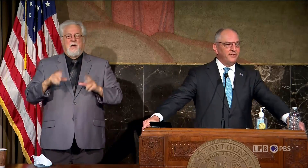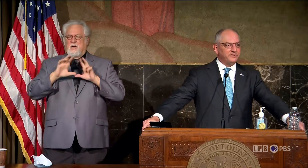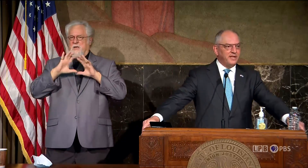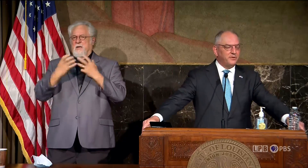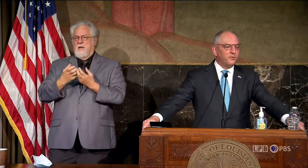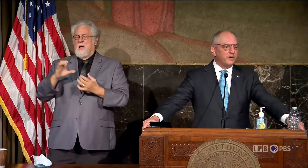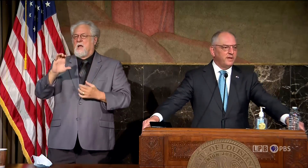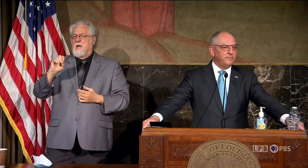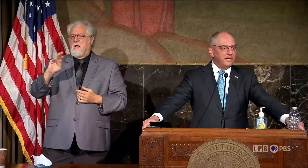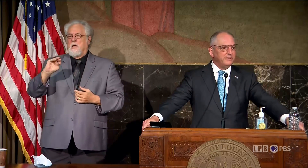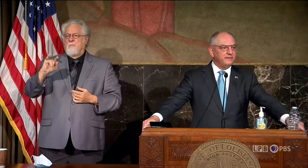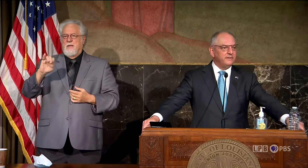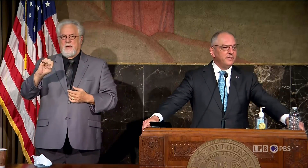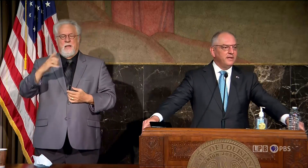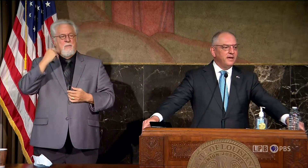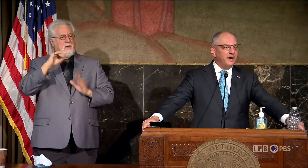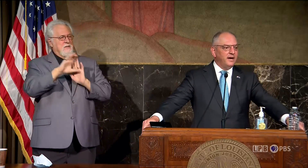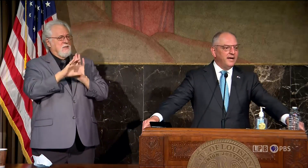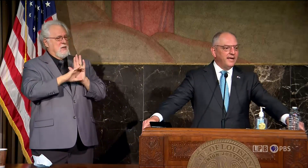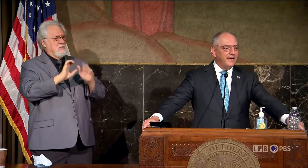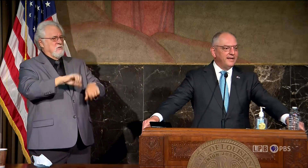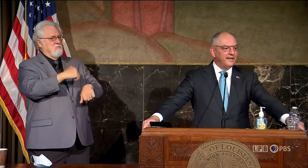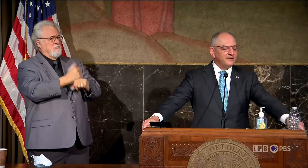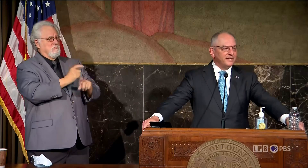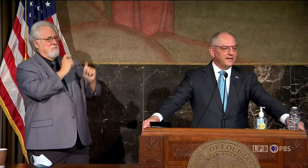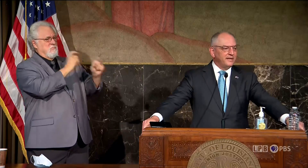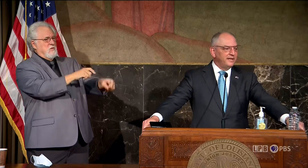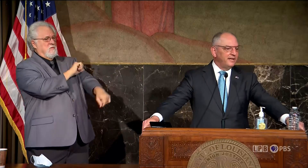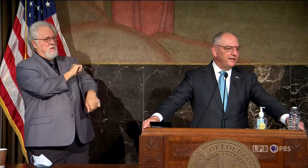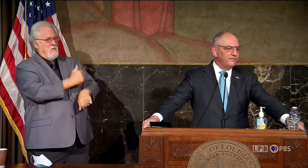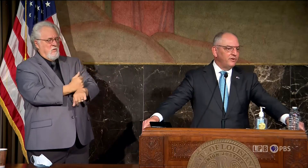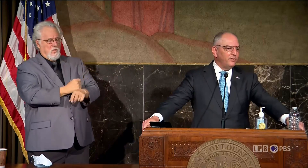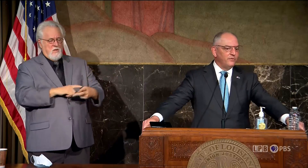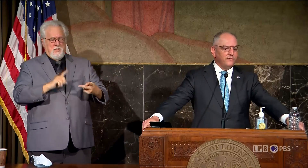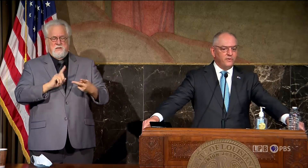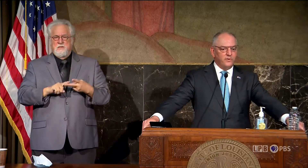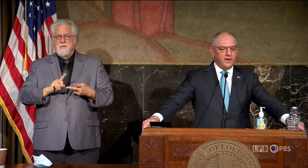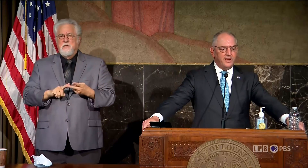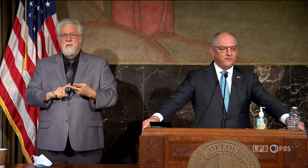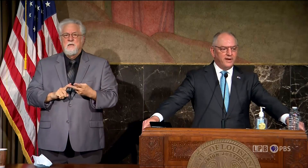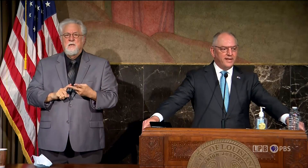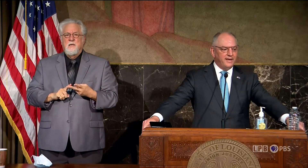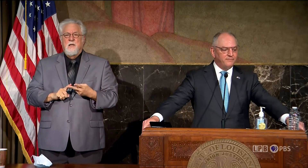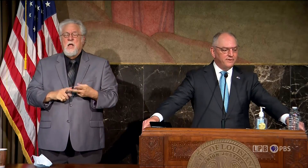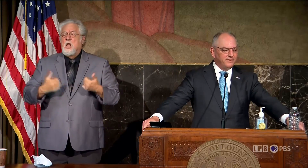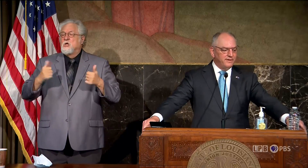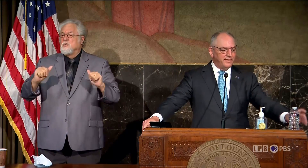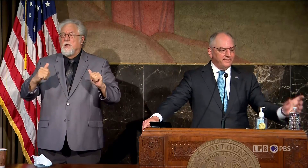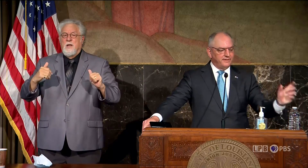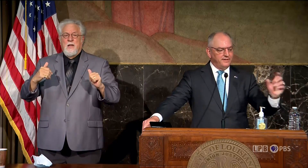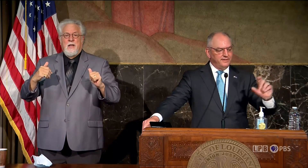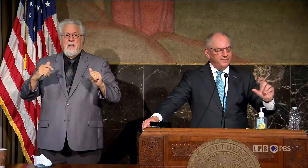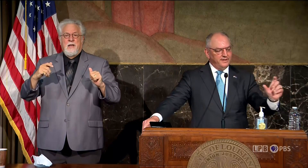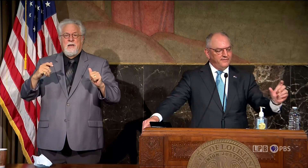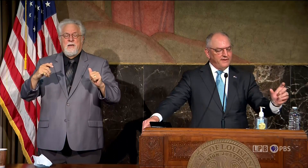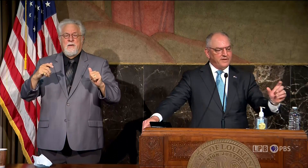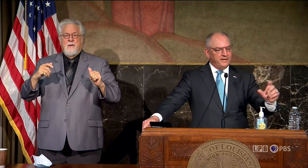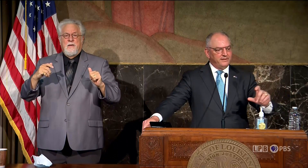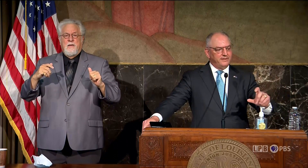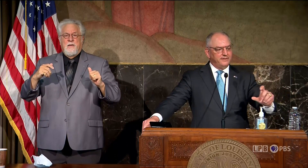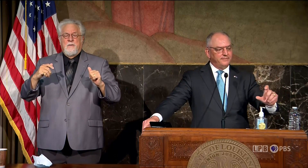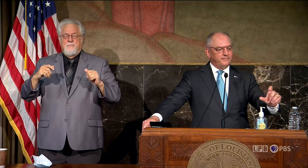Constitution vests that authority in me. And secondly, if you try to get